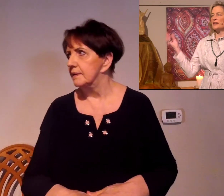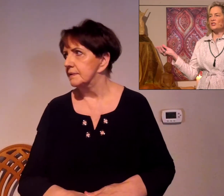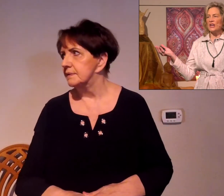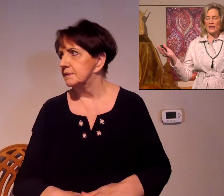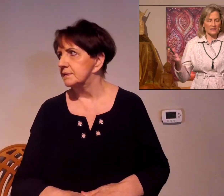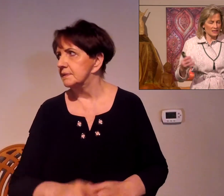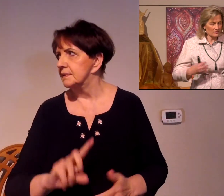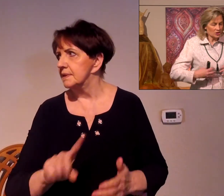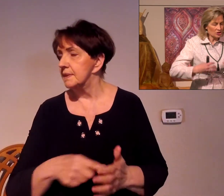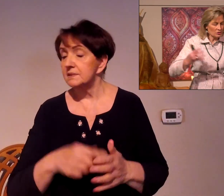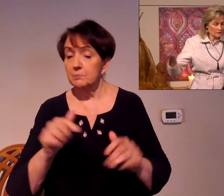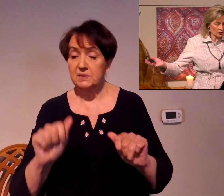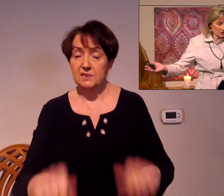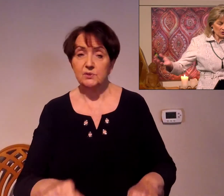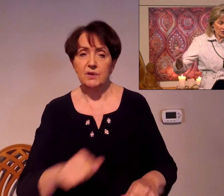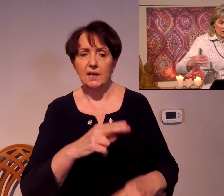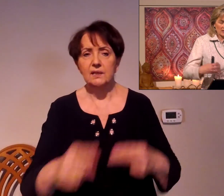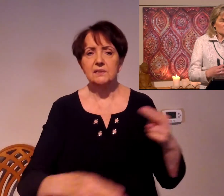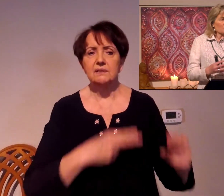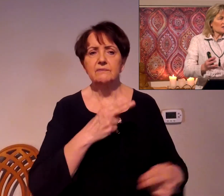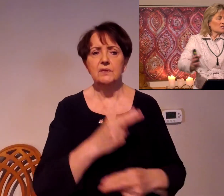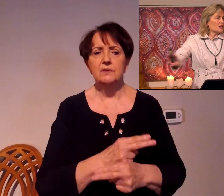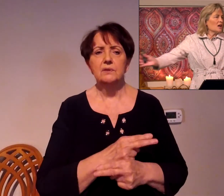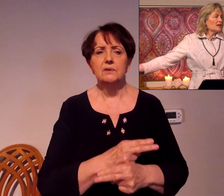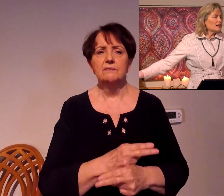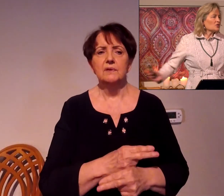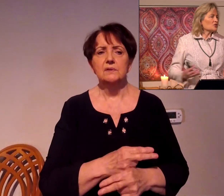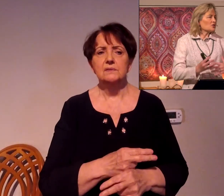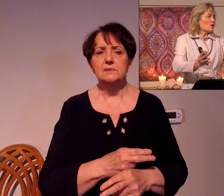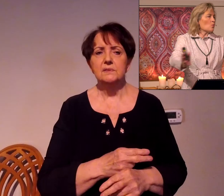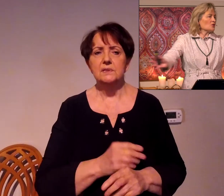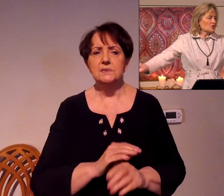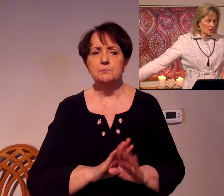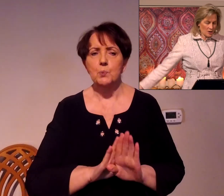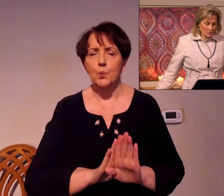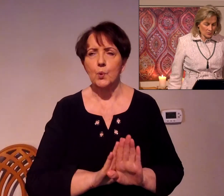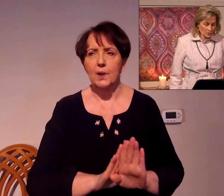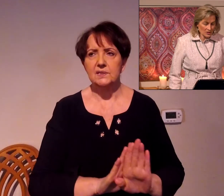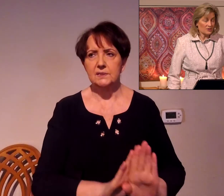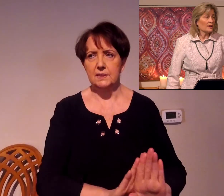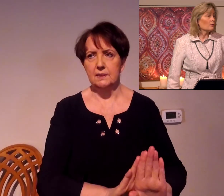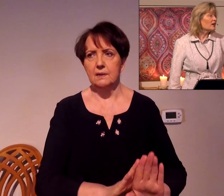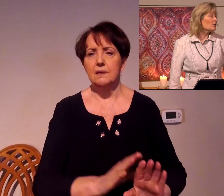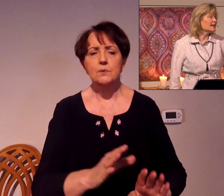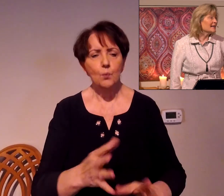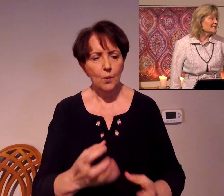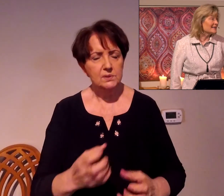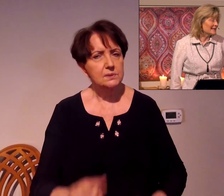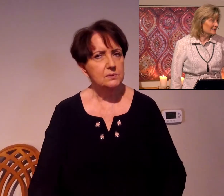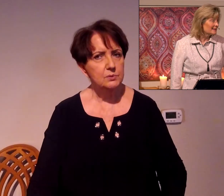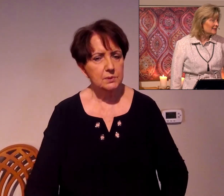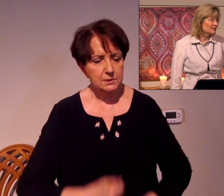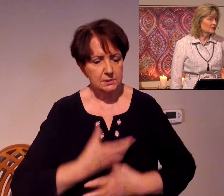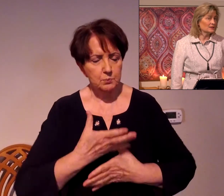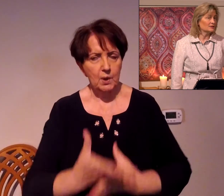entire potentiality of the universe is pressing against us that wants to come through us. Very